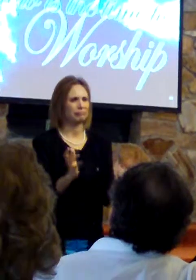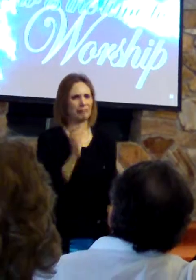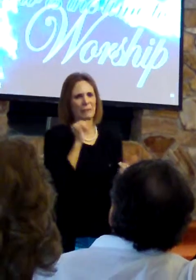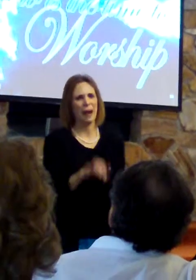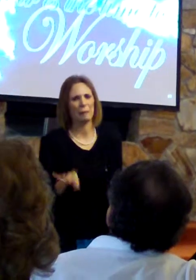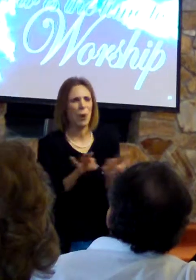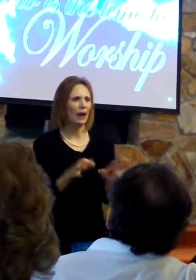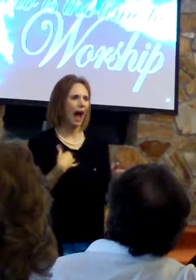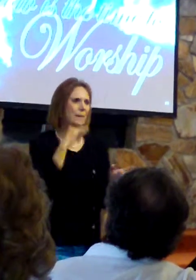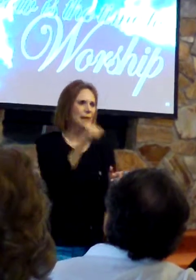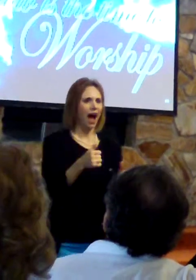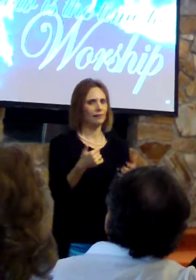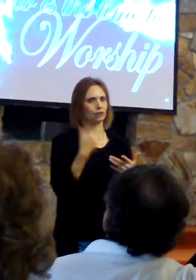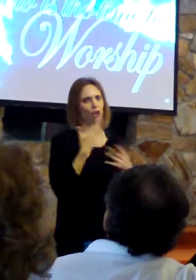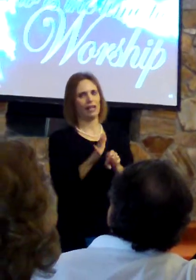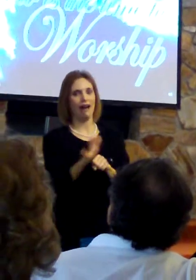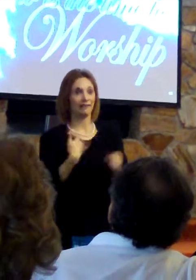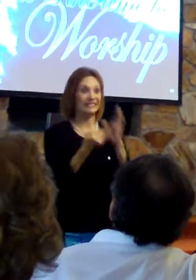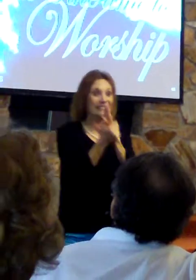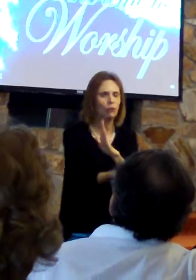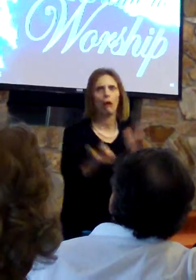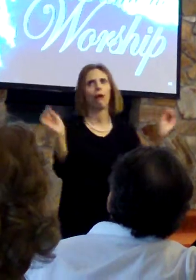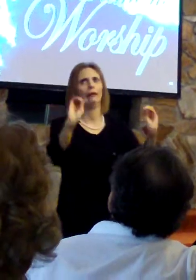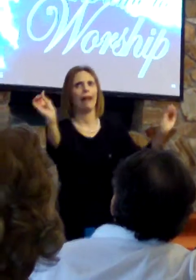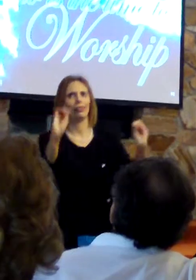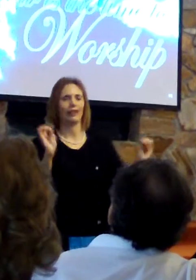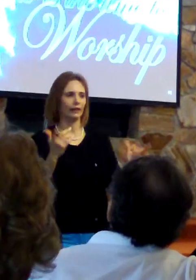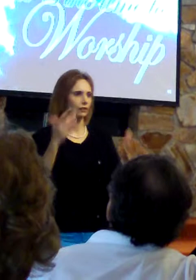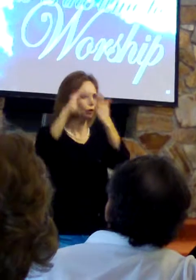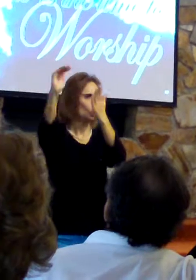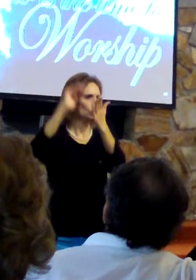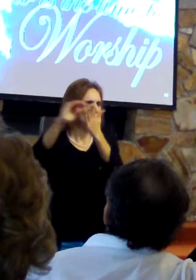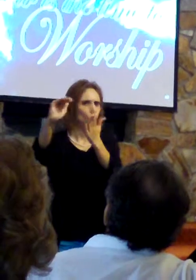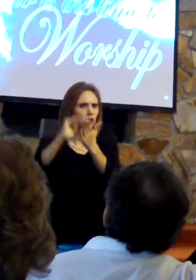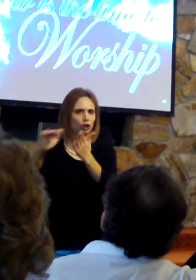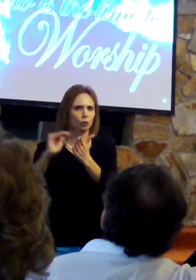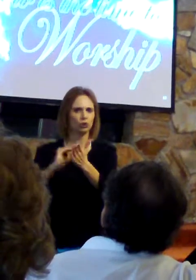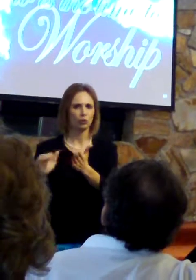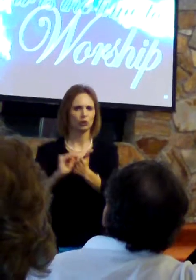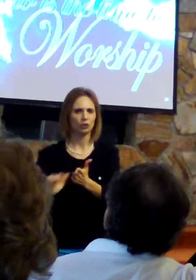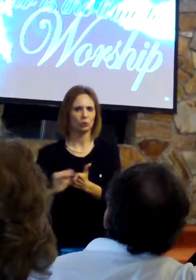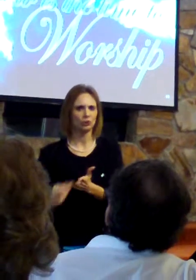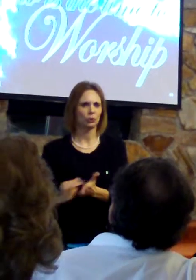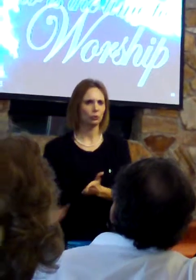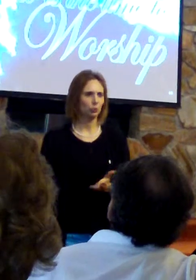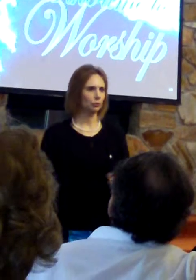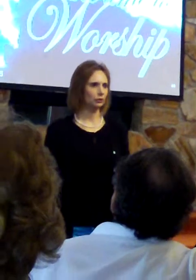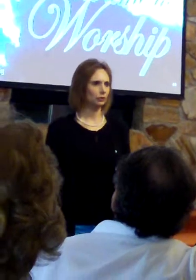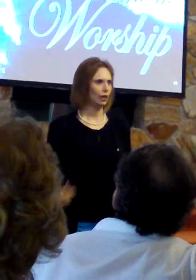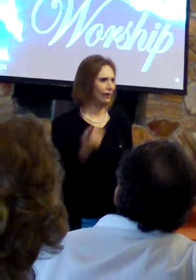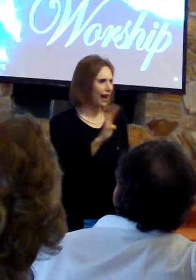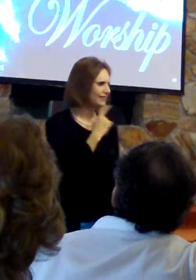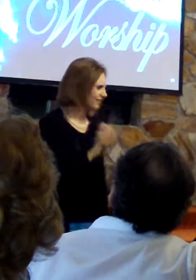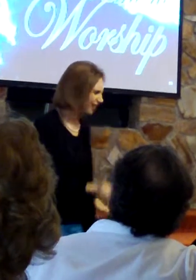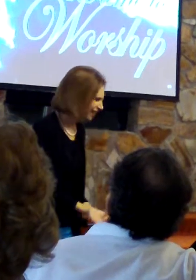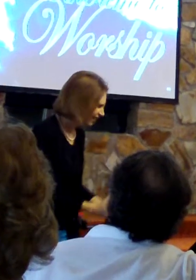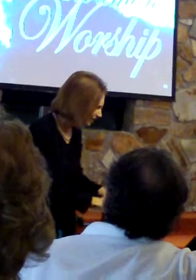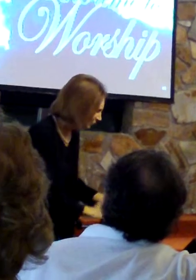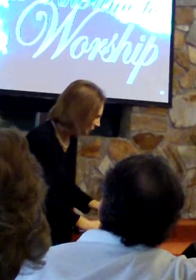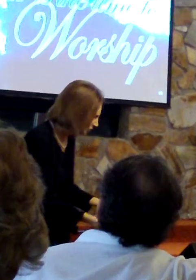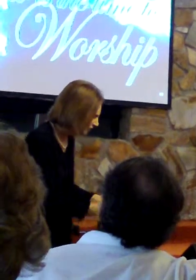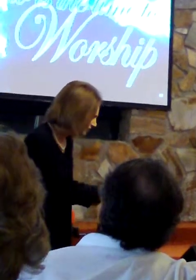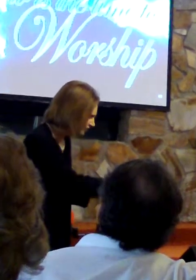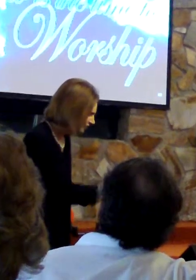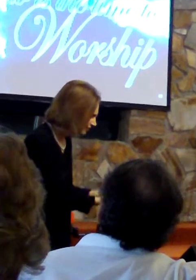God, I'm not adequate enough for you to use me. I'm unworthy for you to use me, God. I don't